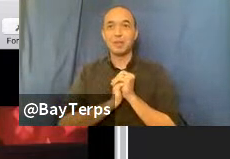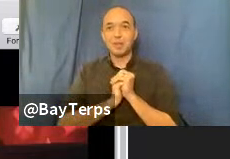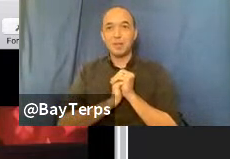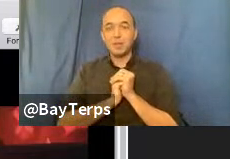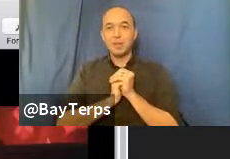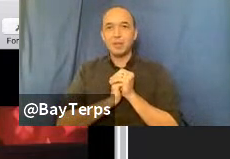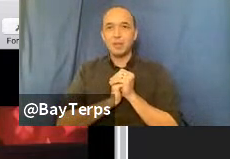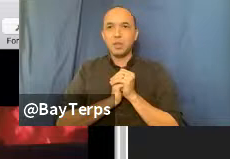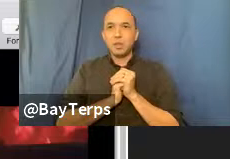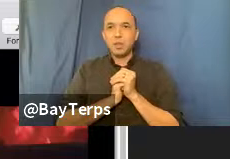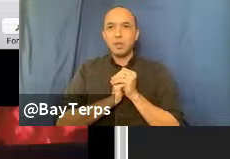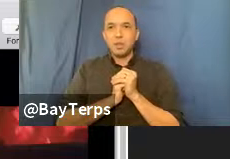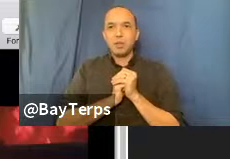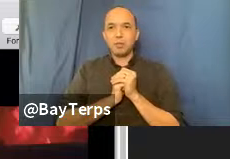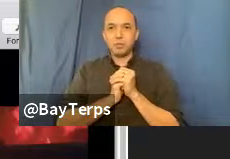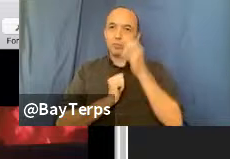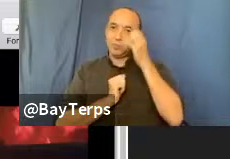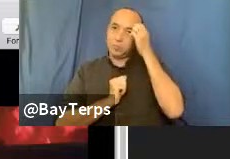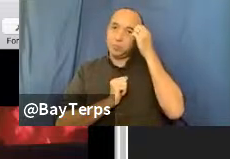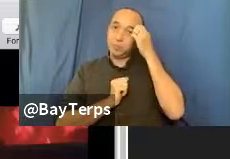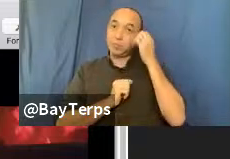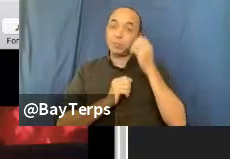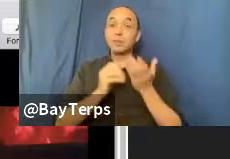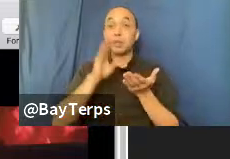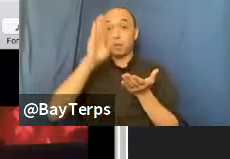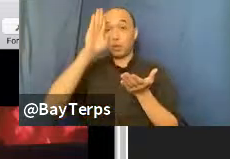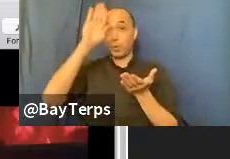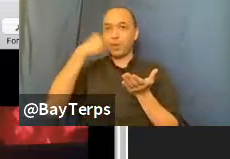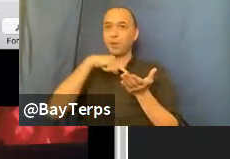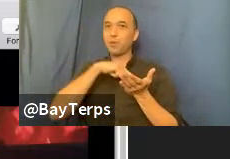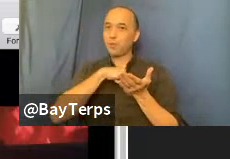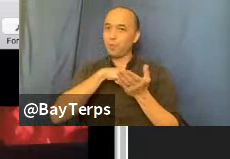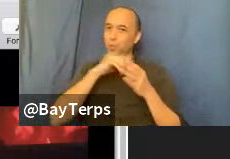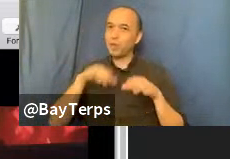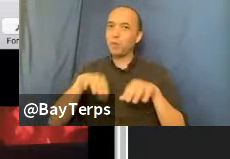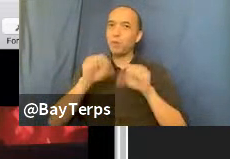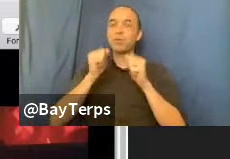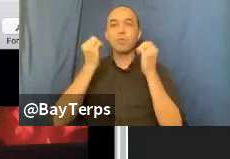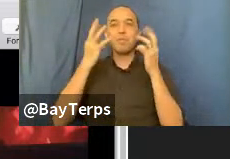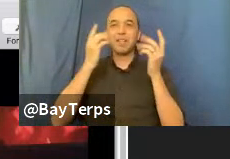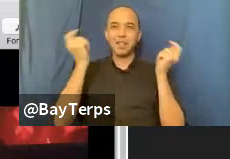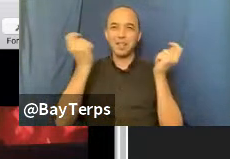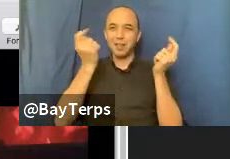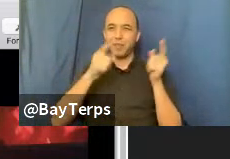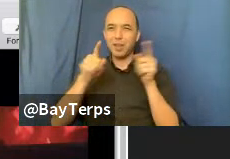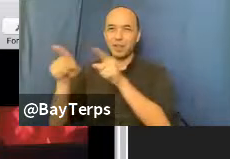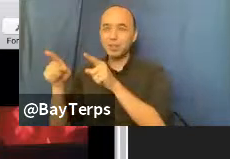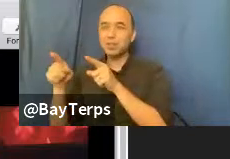And, we do a lot of live demonstrations and events because pumpkin carving, it's an